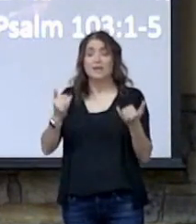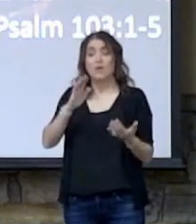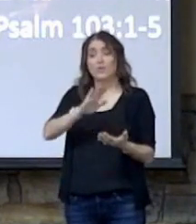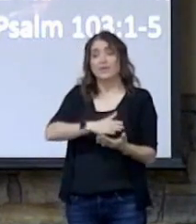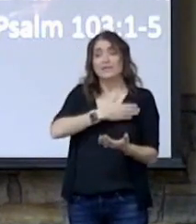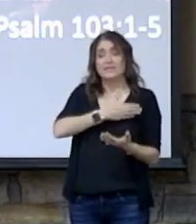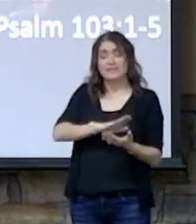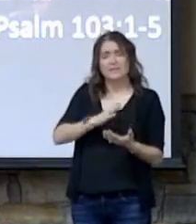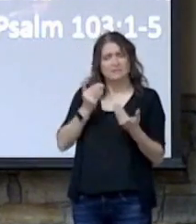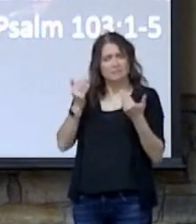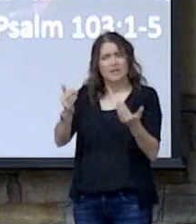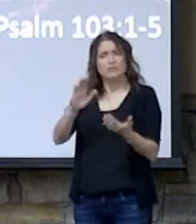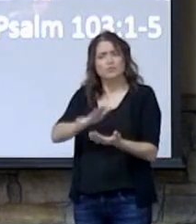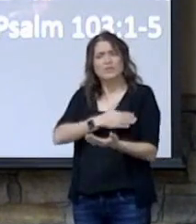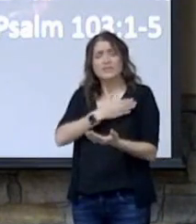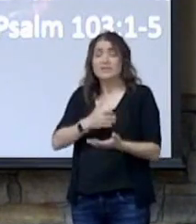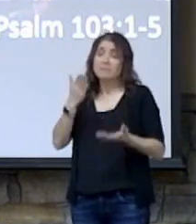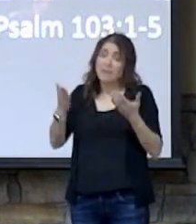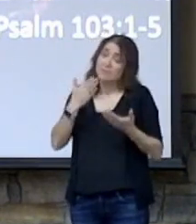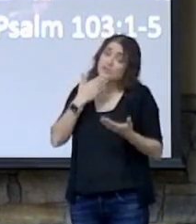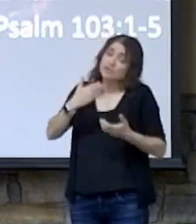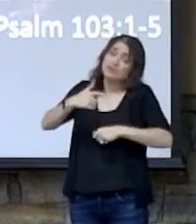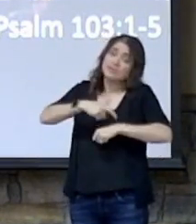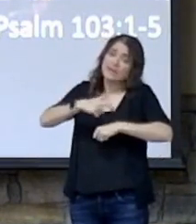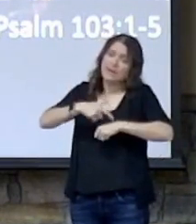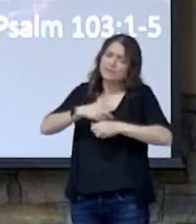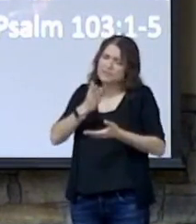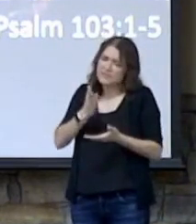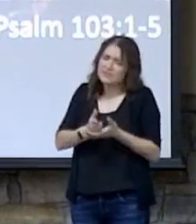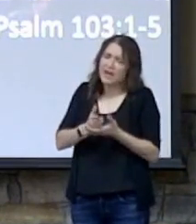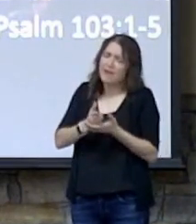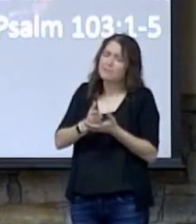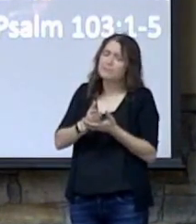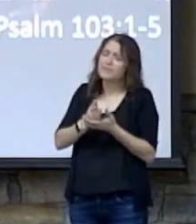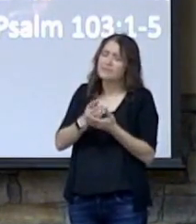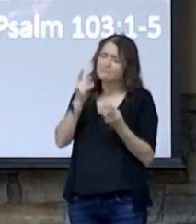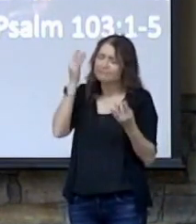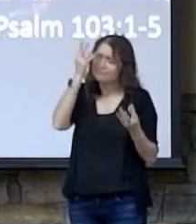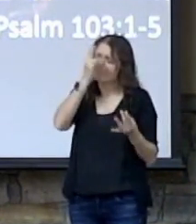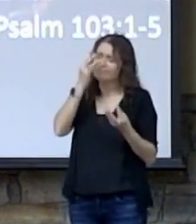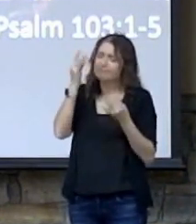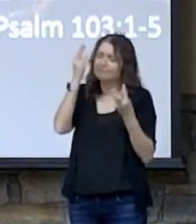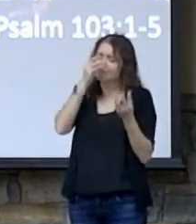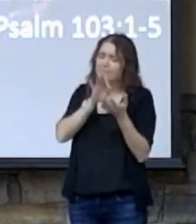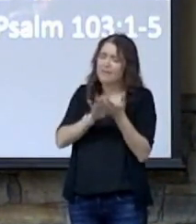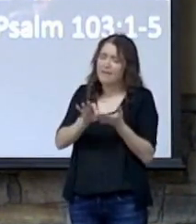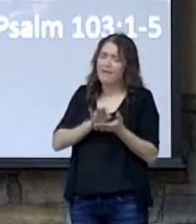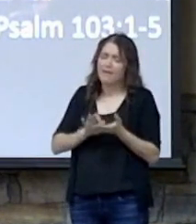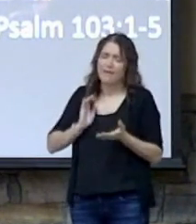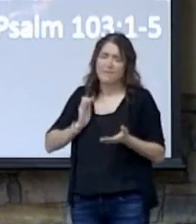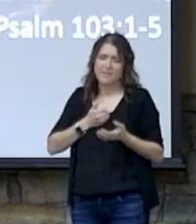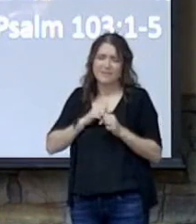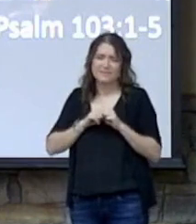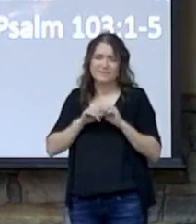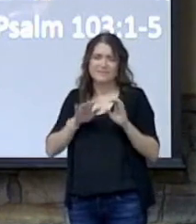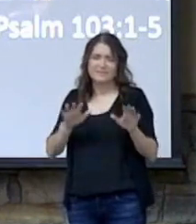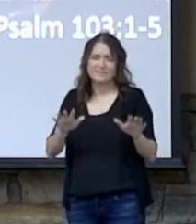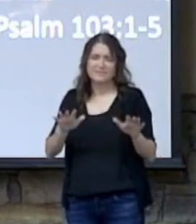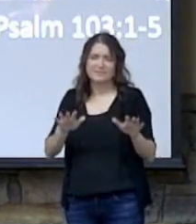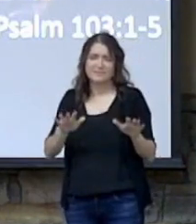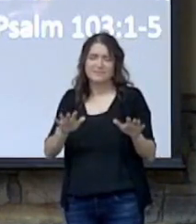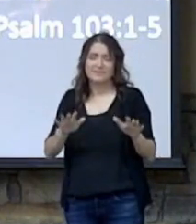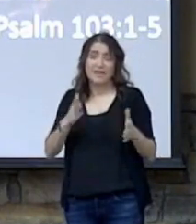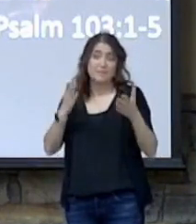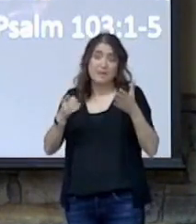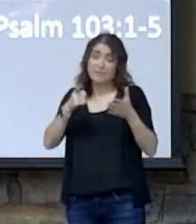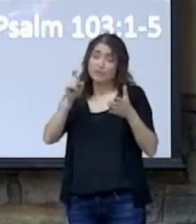and as we sing that song, maybe it's a good time just to stop and count our blessings. And as we do, maybe you'll need